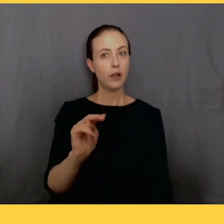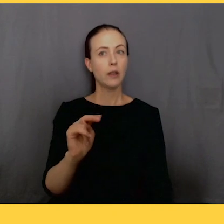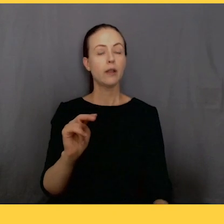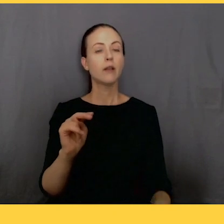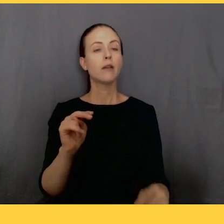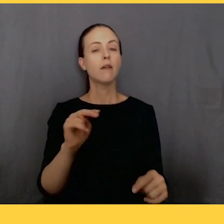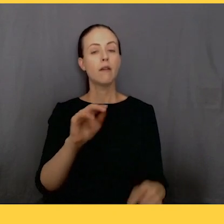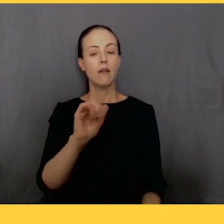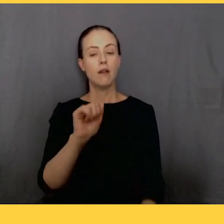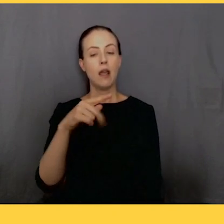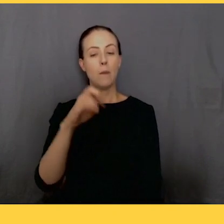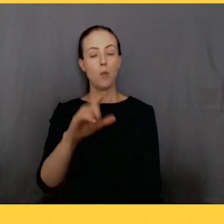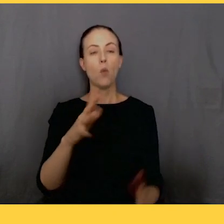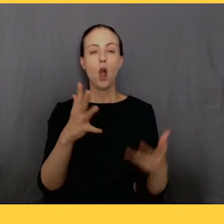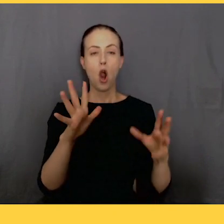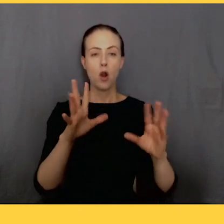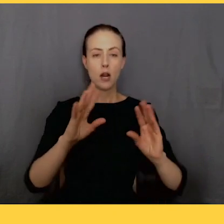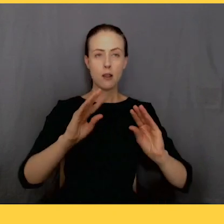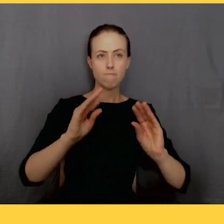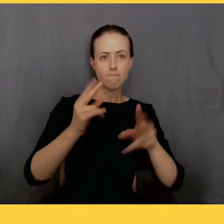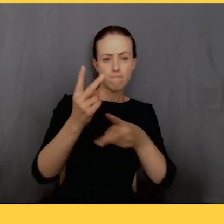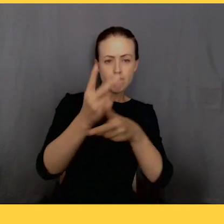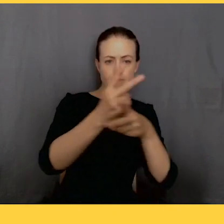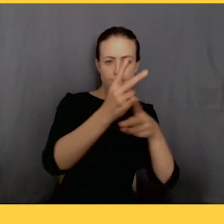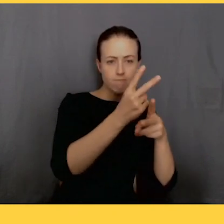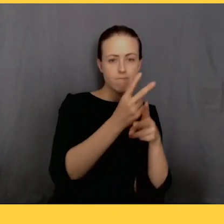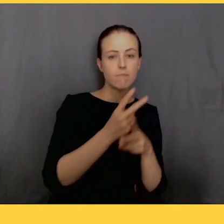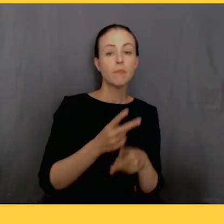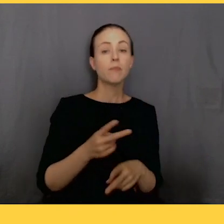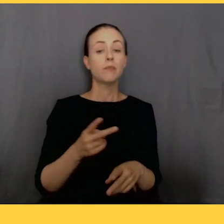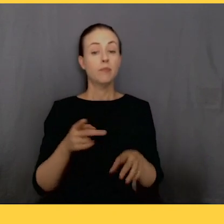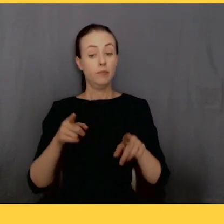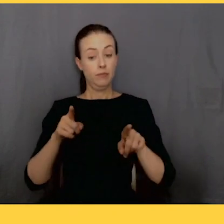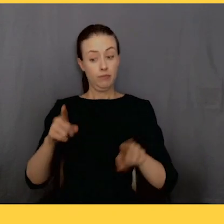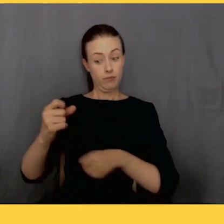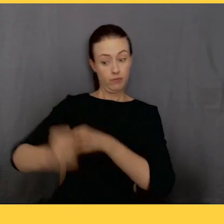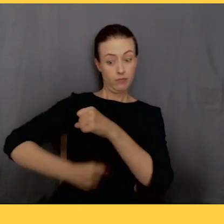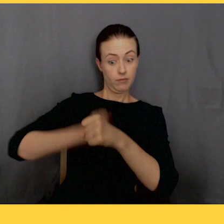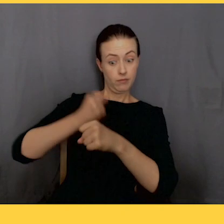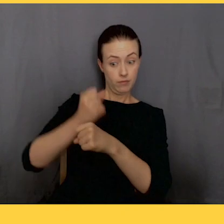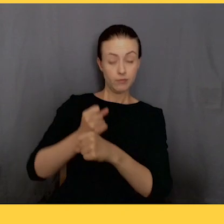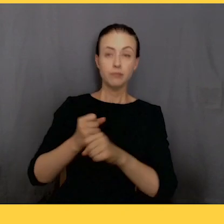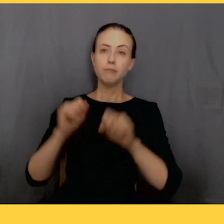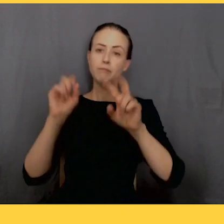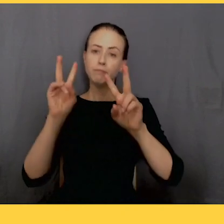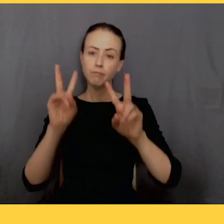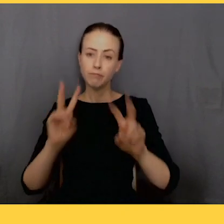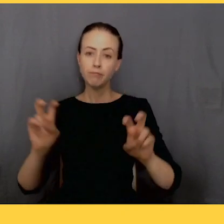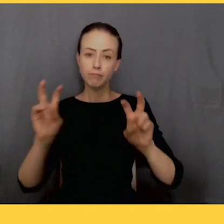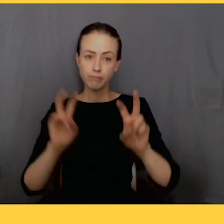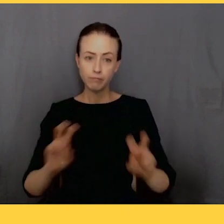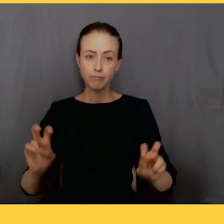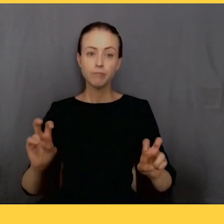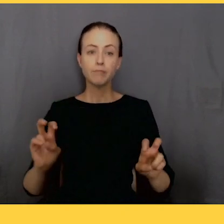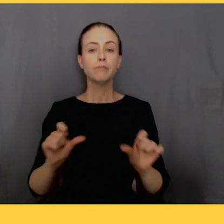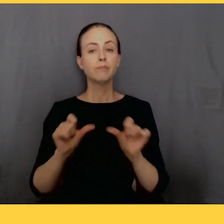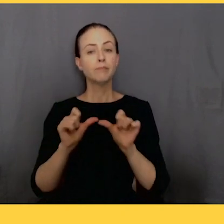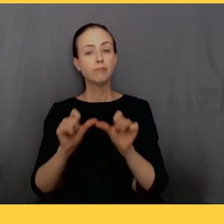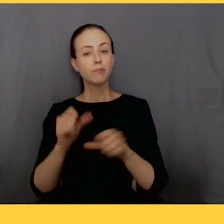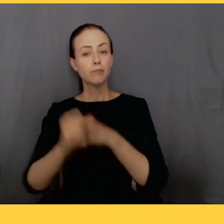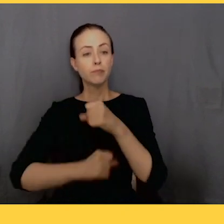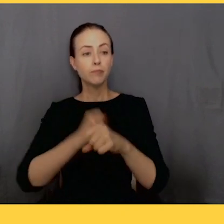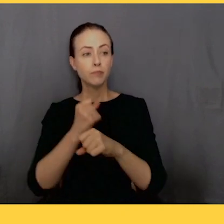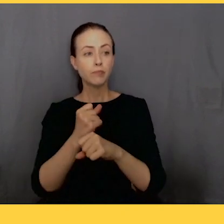month of April. We're also performing inspection throughout the year that may result in ad hoc work outside of these timeframes that I